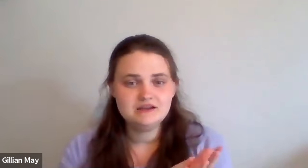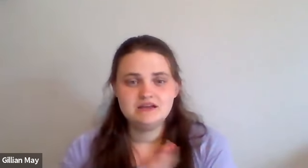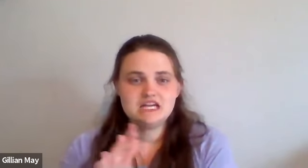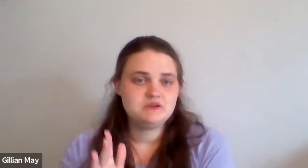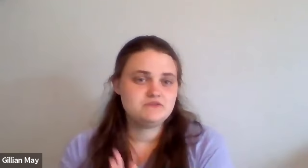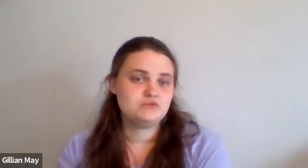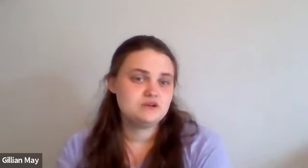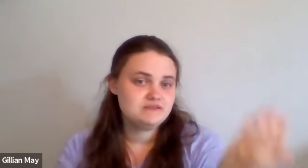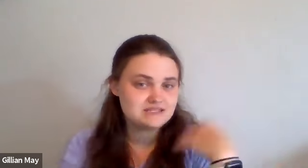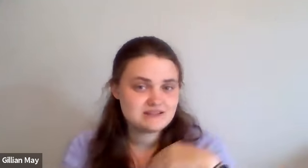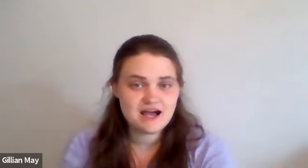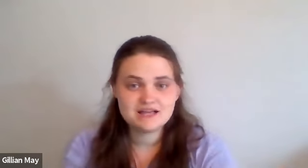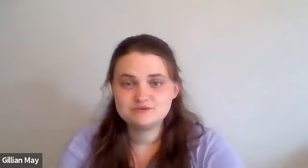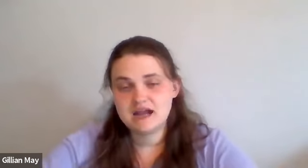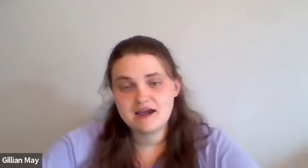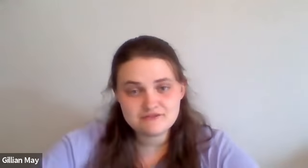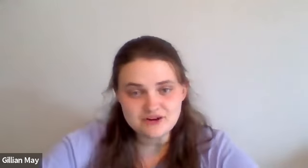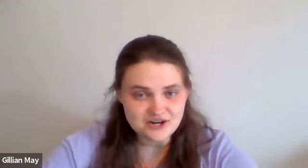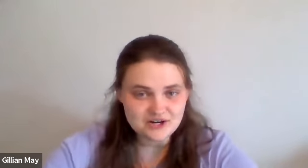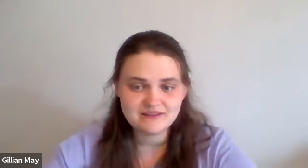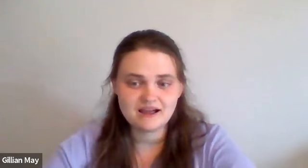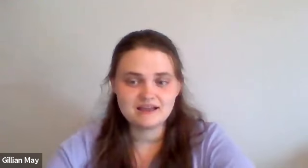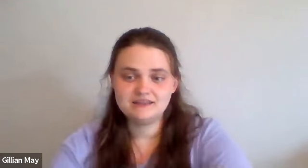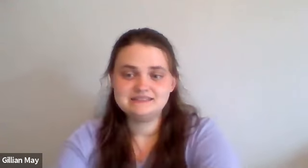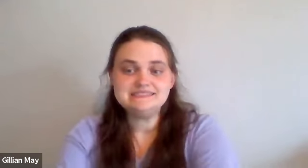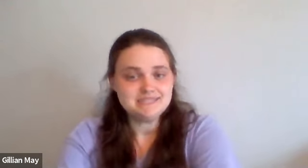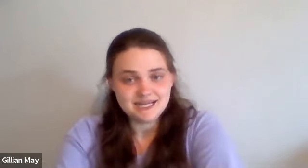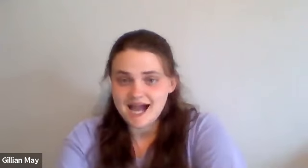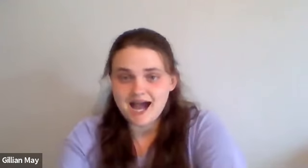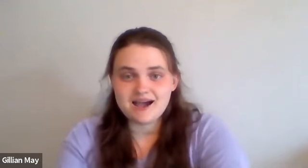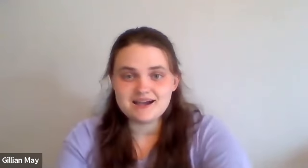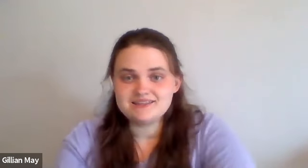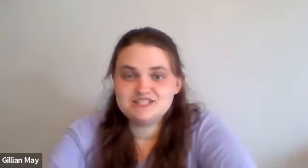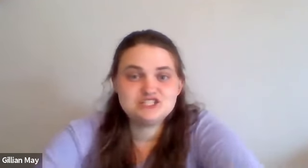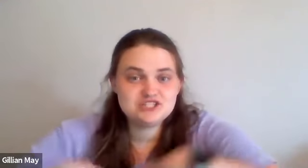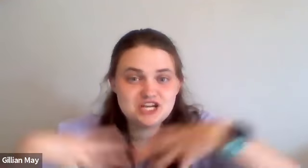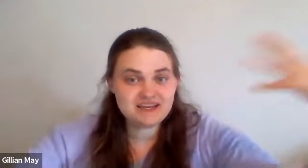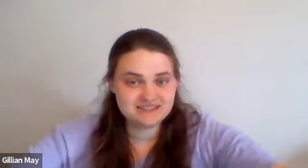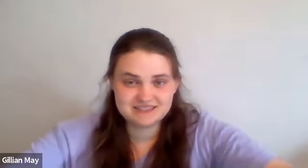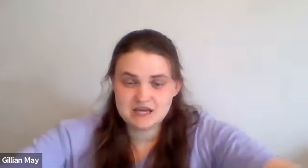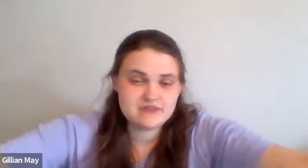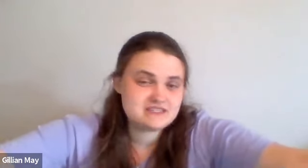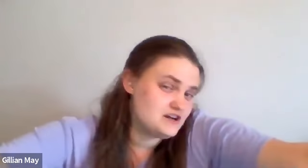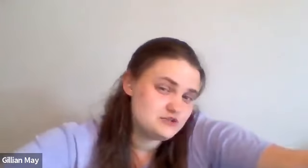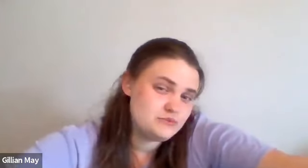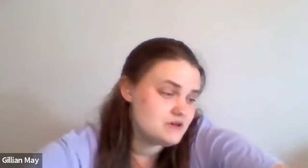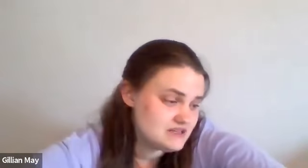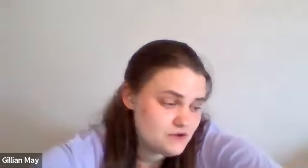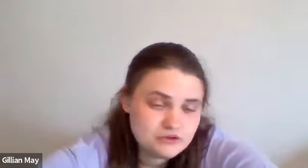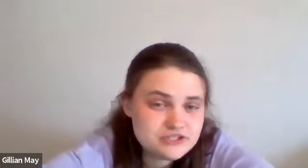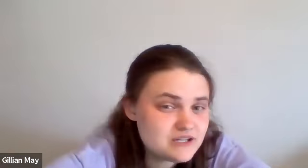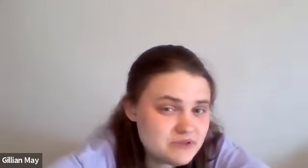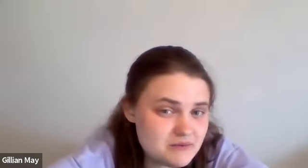It can be from previous class, whatever. Like, this is your chance. I mean, this can also be about deaf culture. It could be